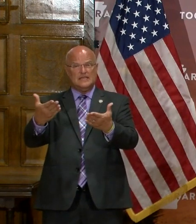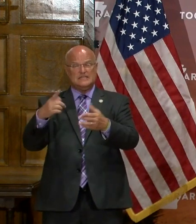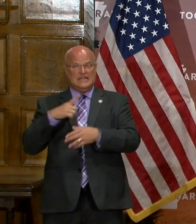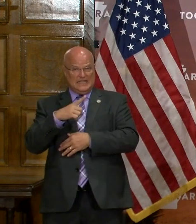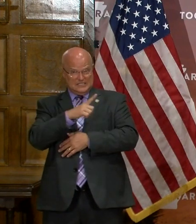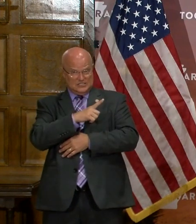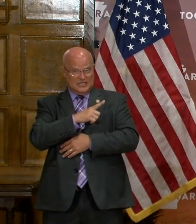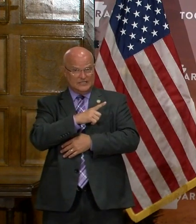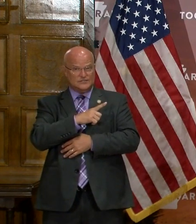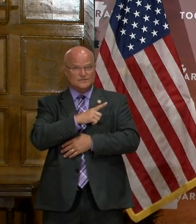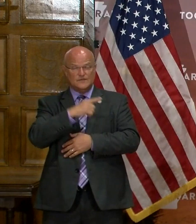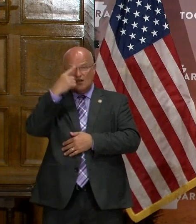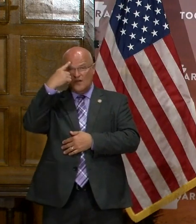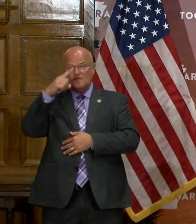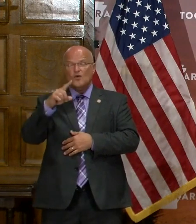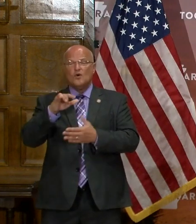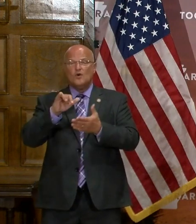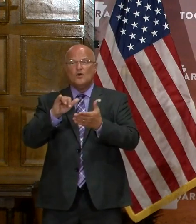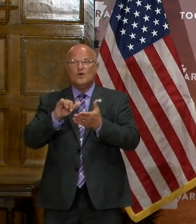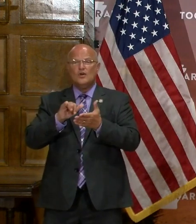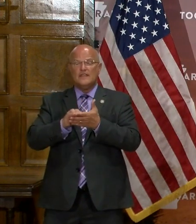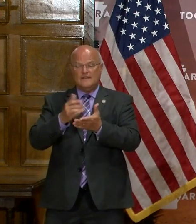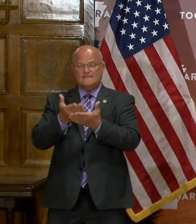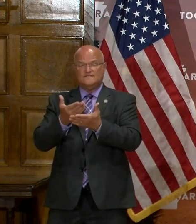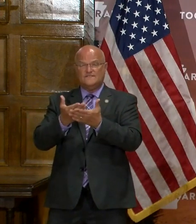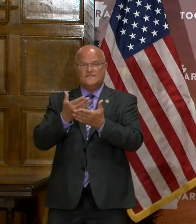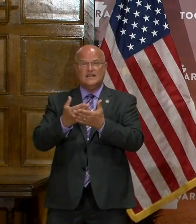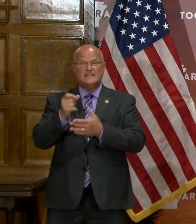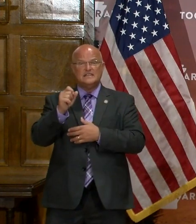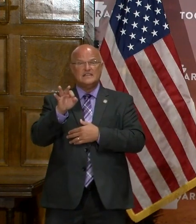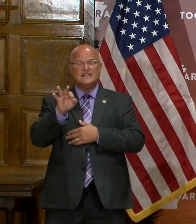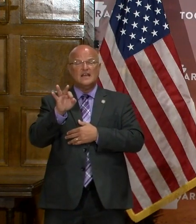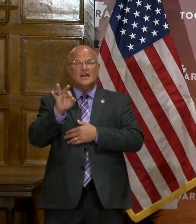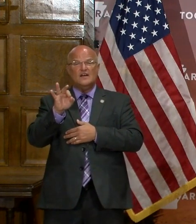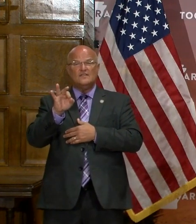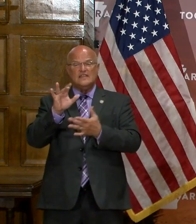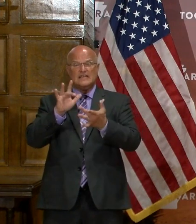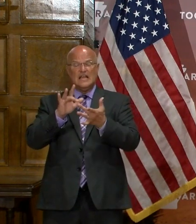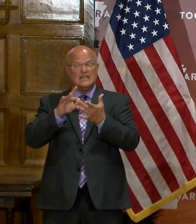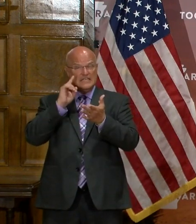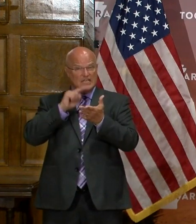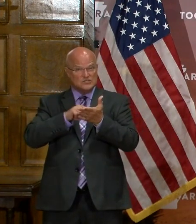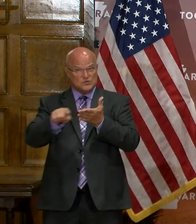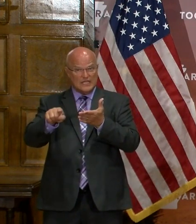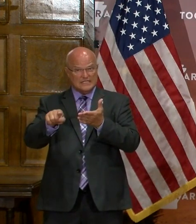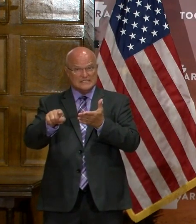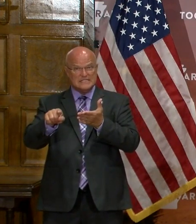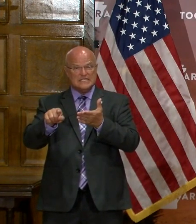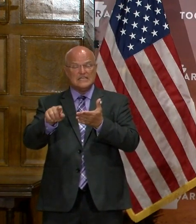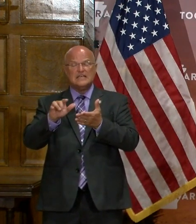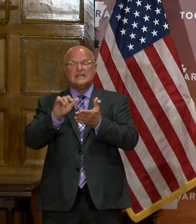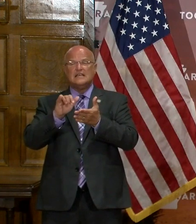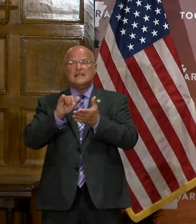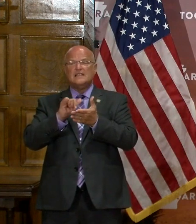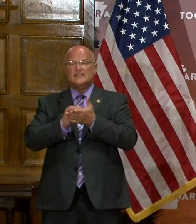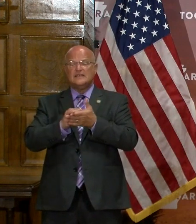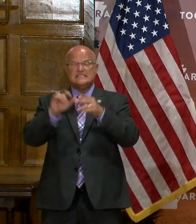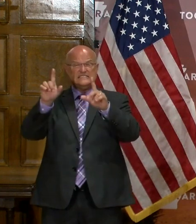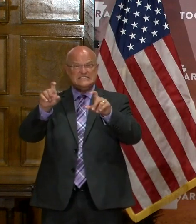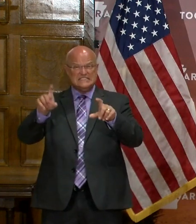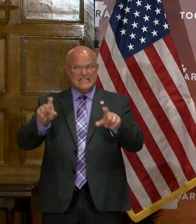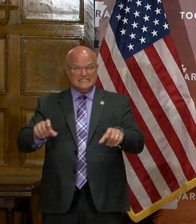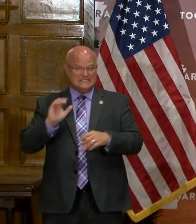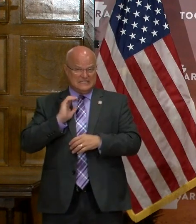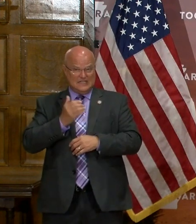recommendation of the legislature for the funding of the contact tracing, the